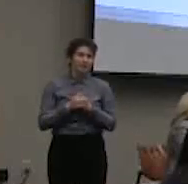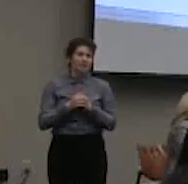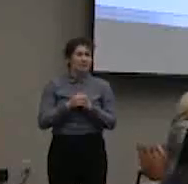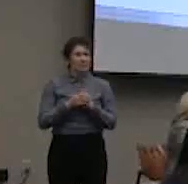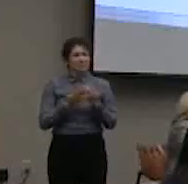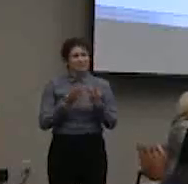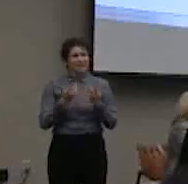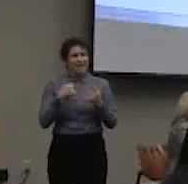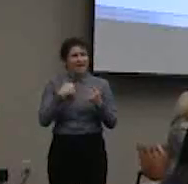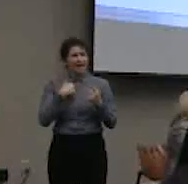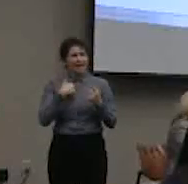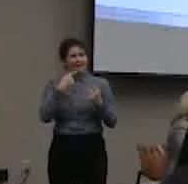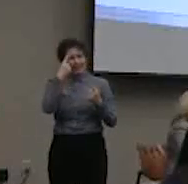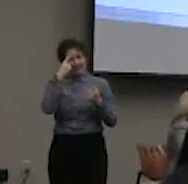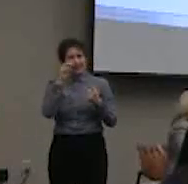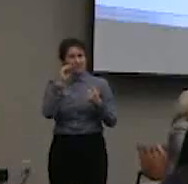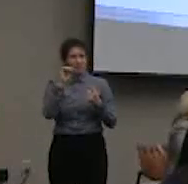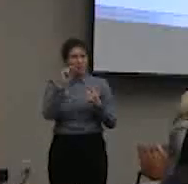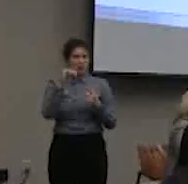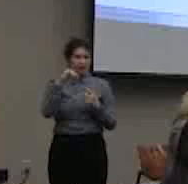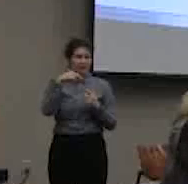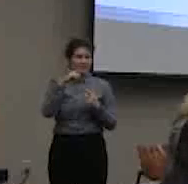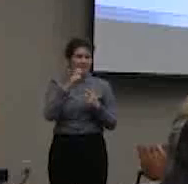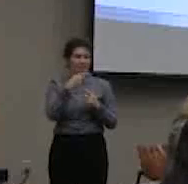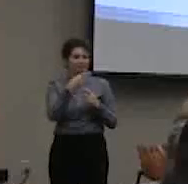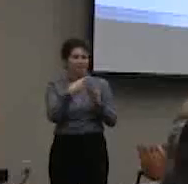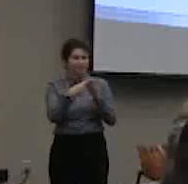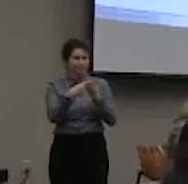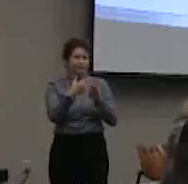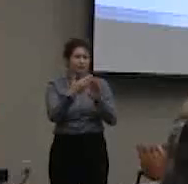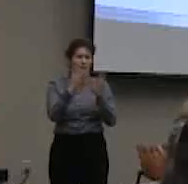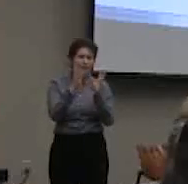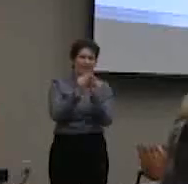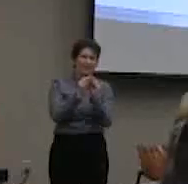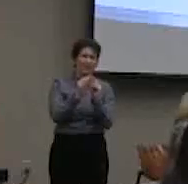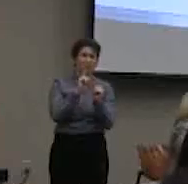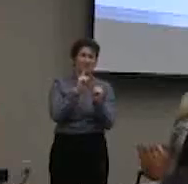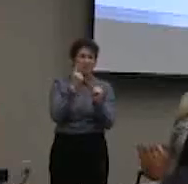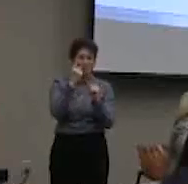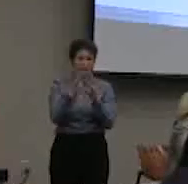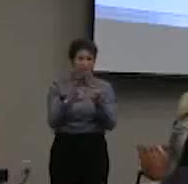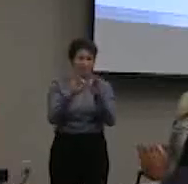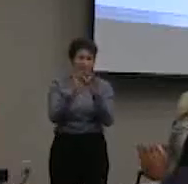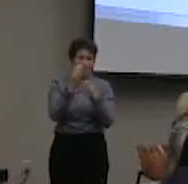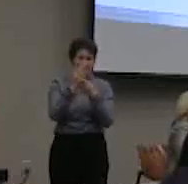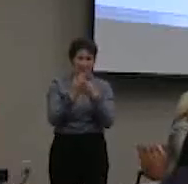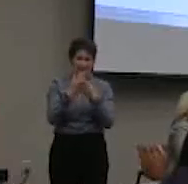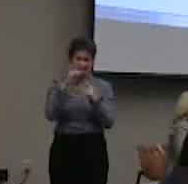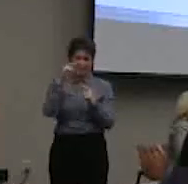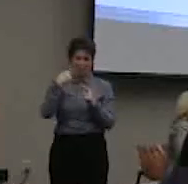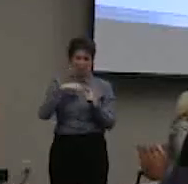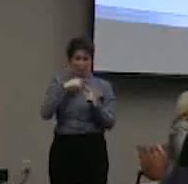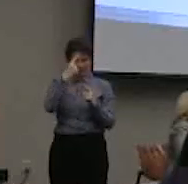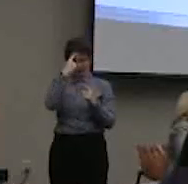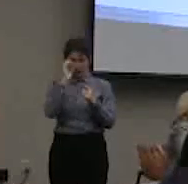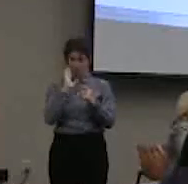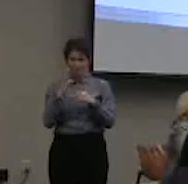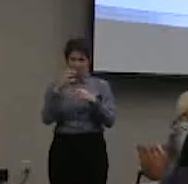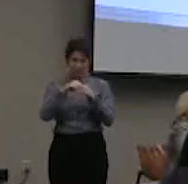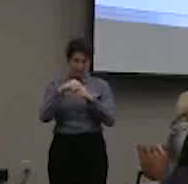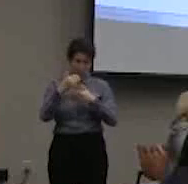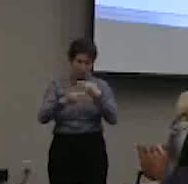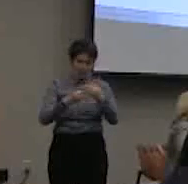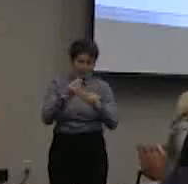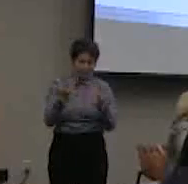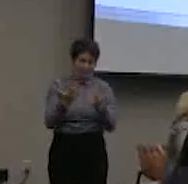as Monique and I even talked just before this meeting, you know, one of the big pieces that we think will be part of our process is looking